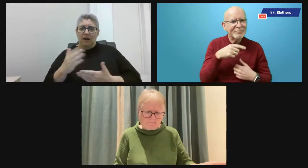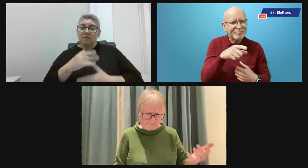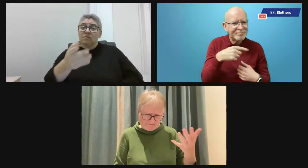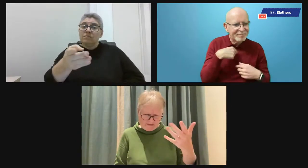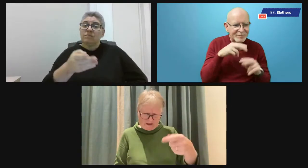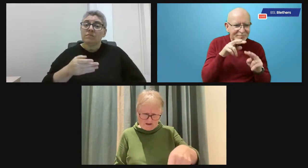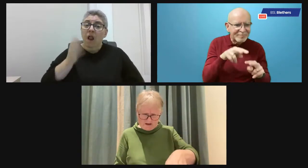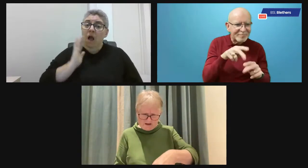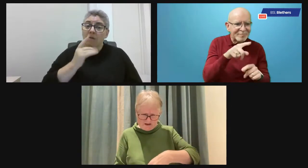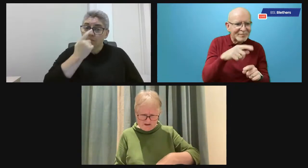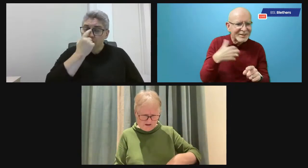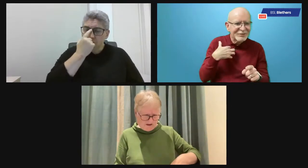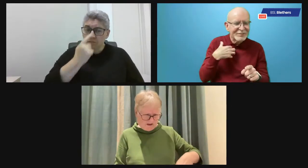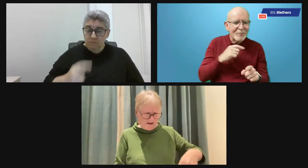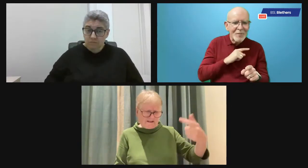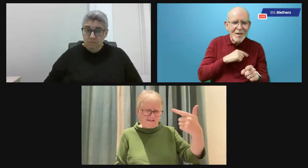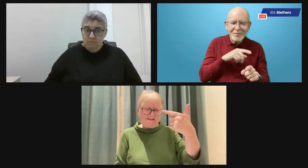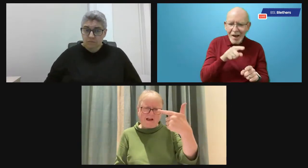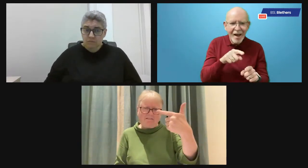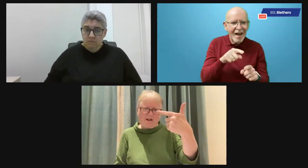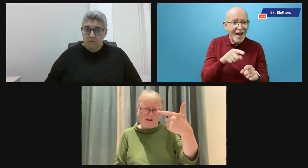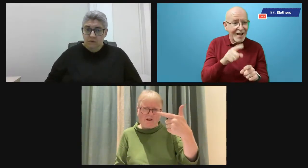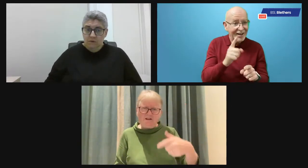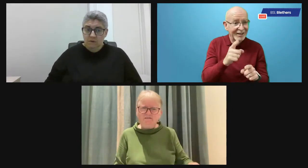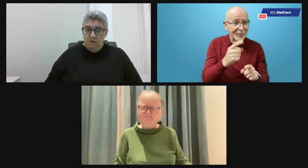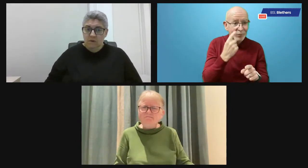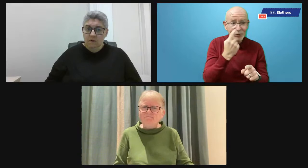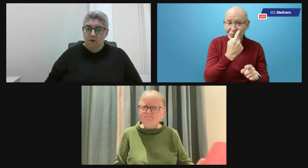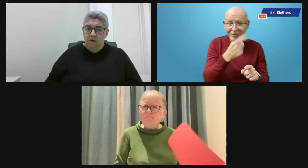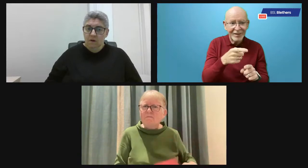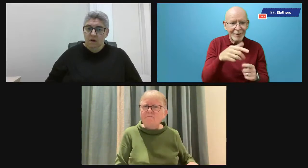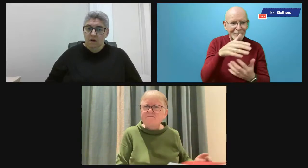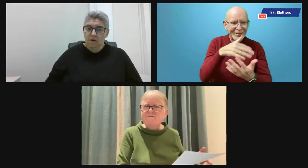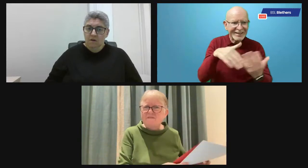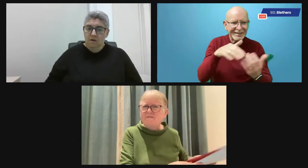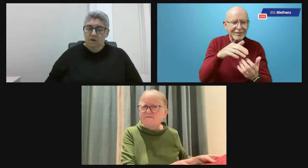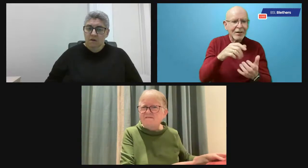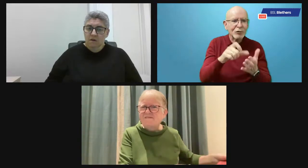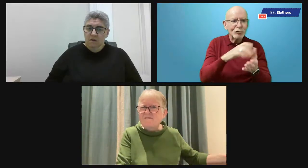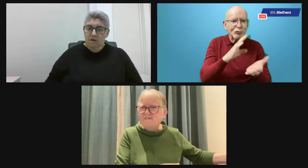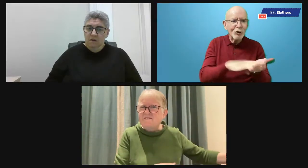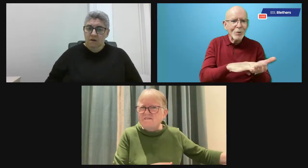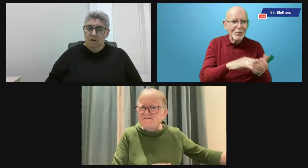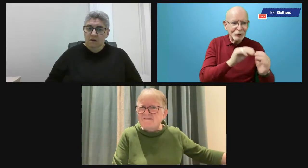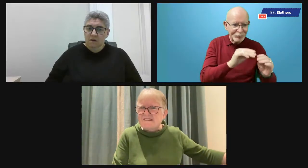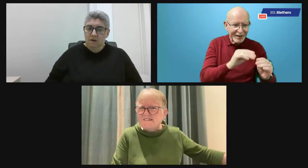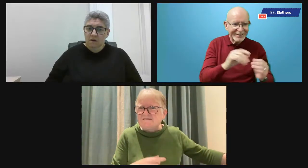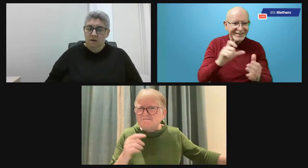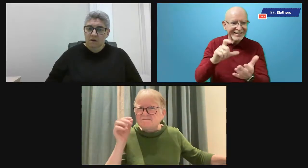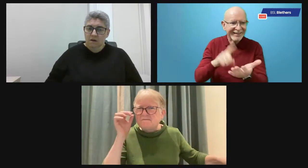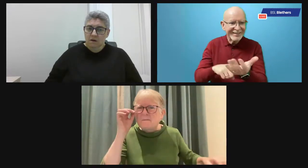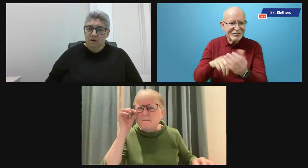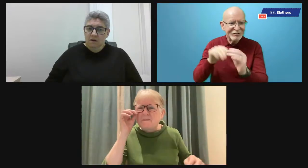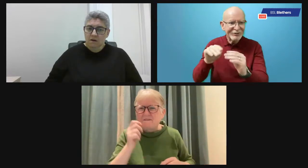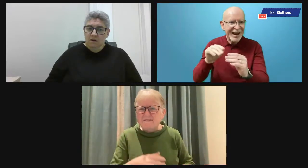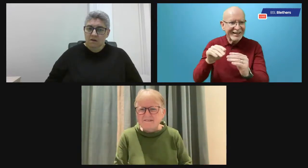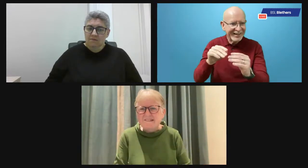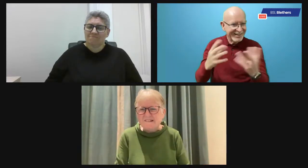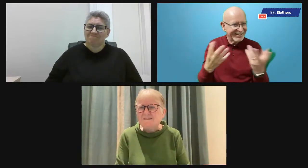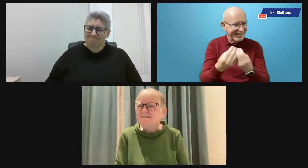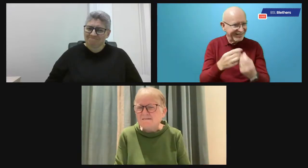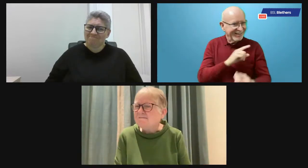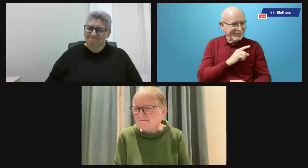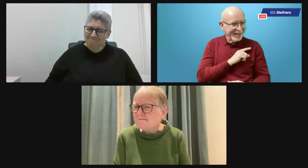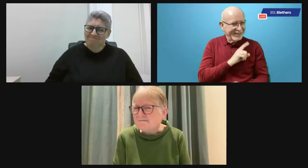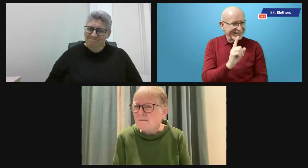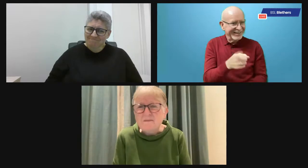It's See a amazing, map isn't with it? the names and the areas. Could I just There were say, just seven. when I looked at that, I remember